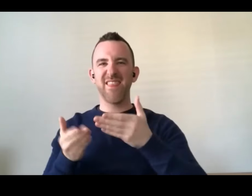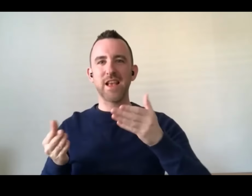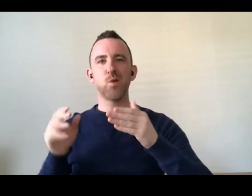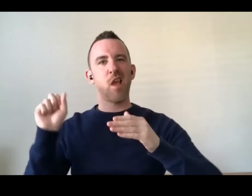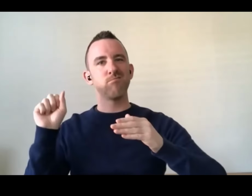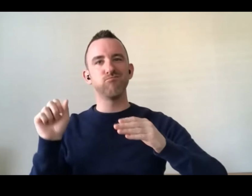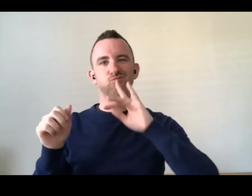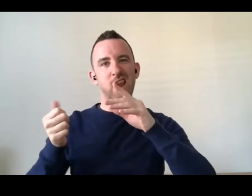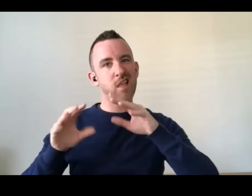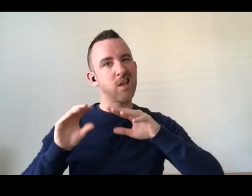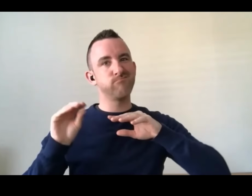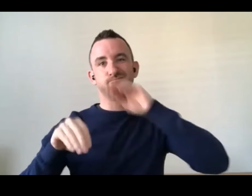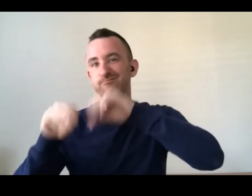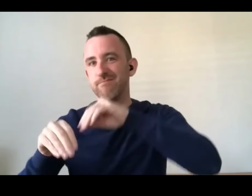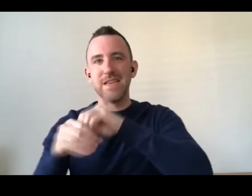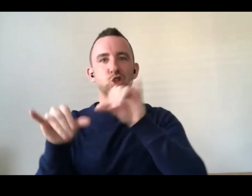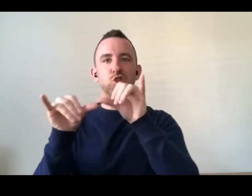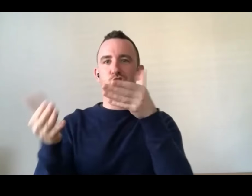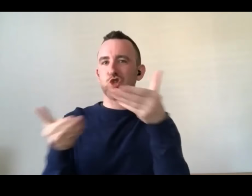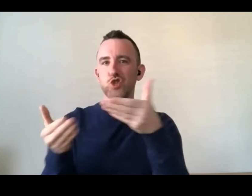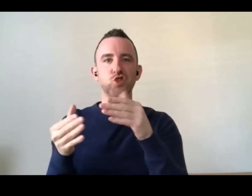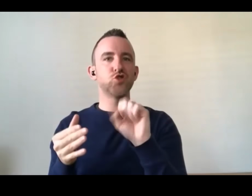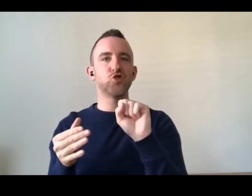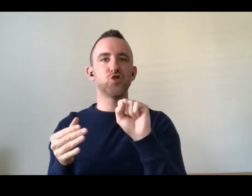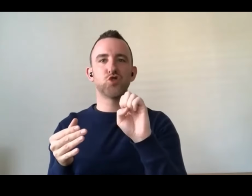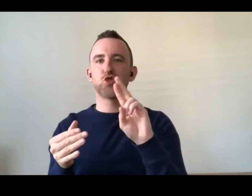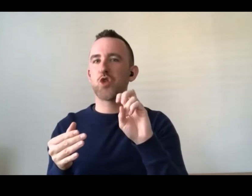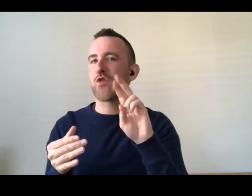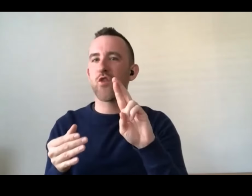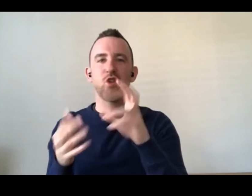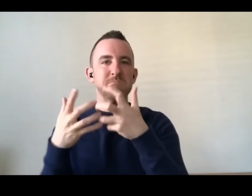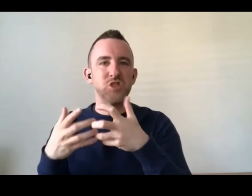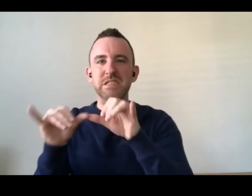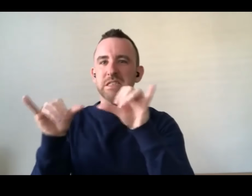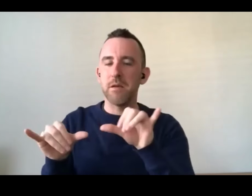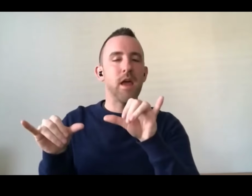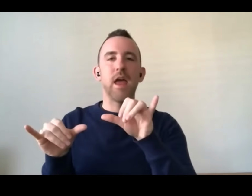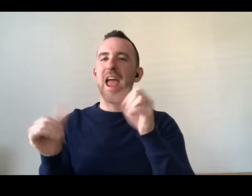servers, you just manage to, it makes me, I'm fine. Everything's fine.